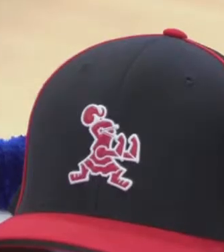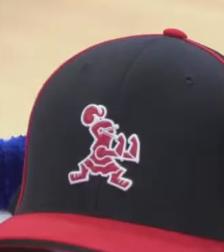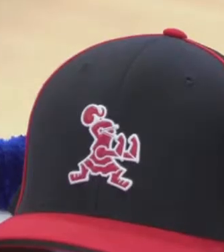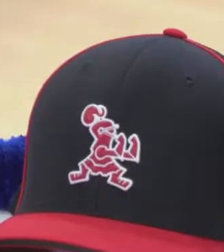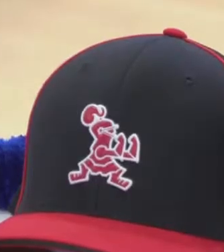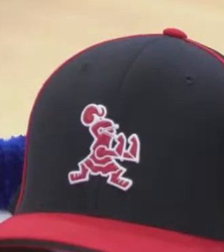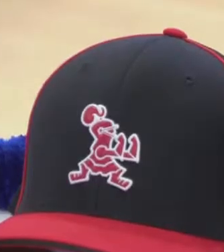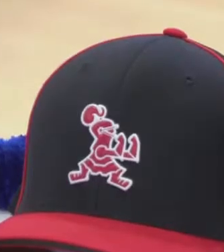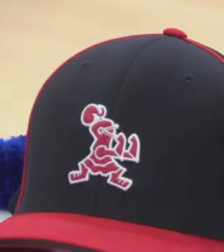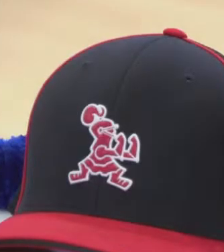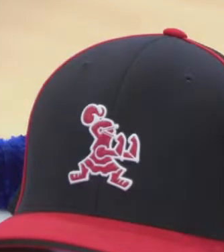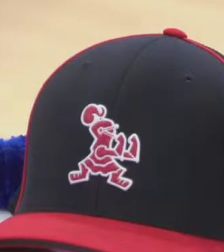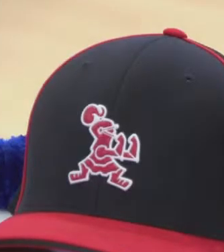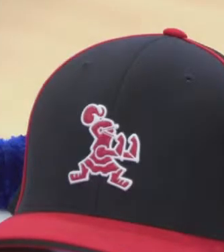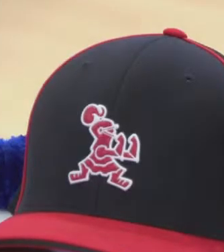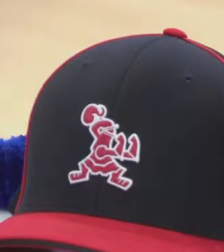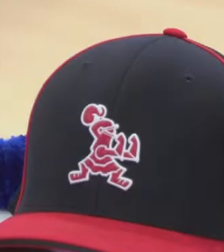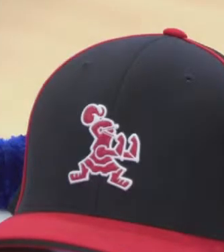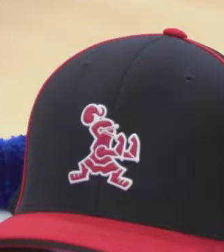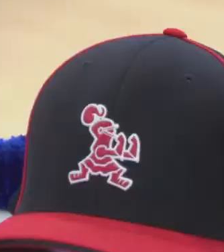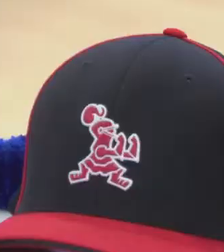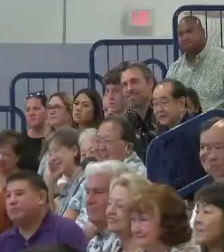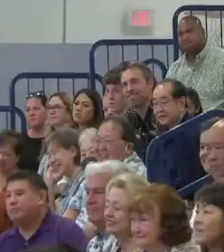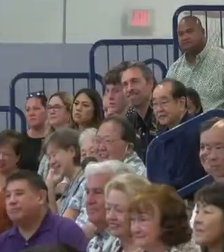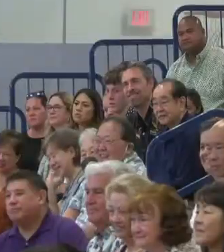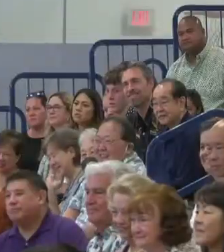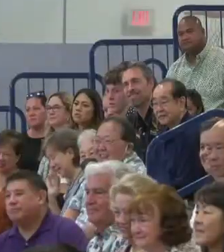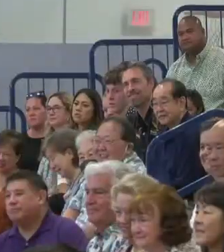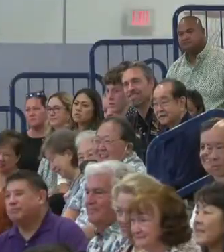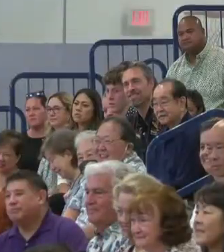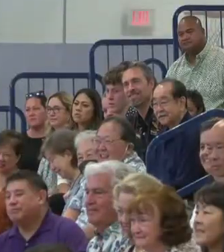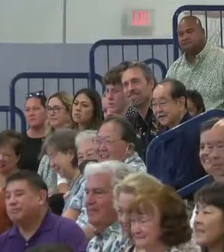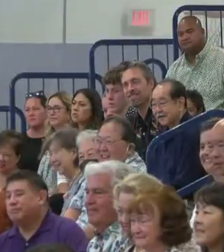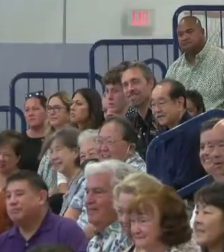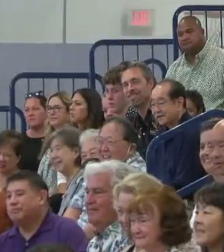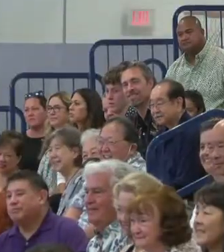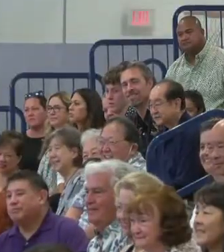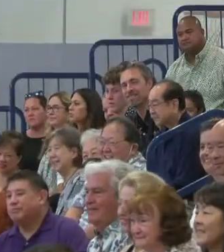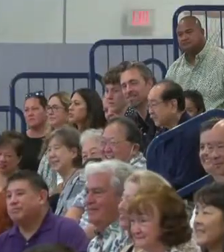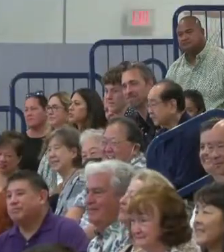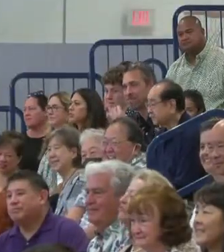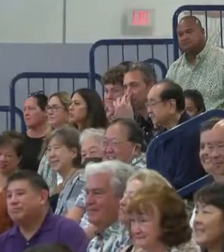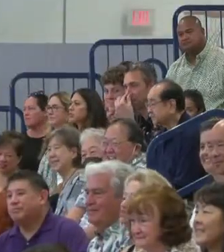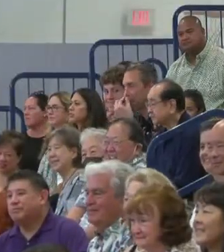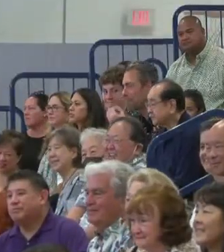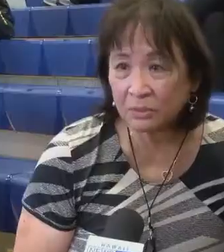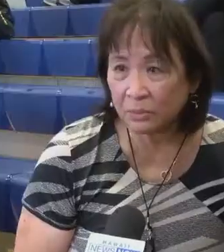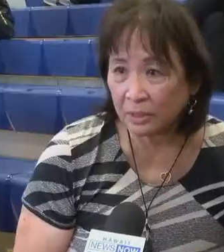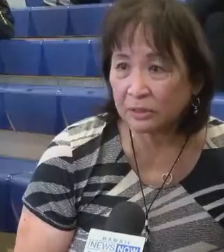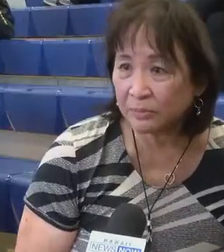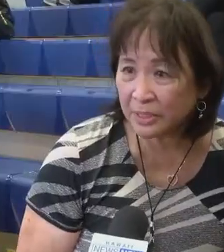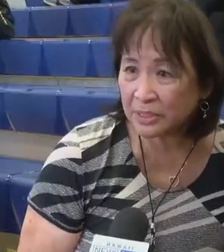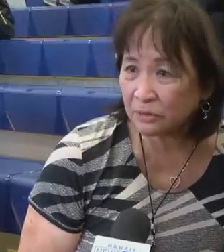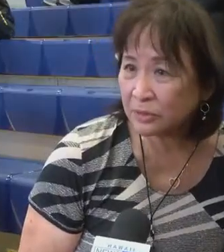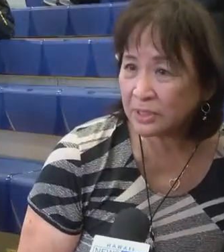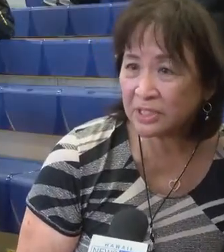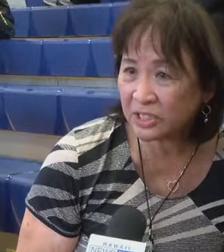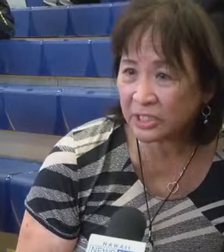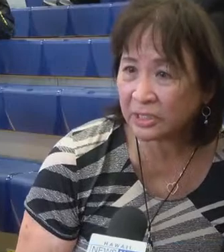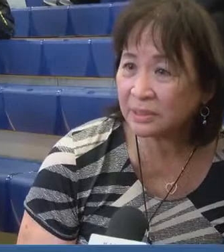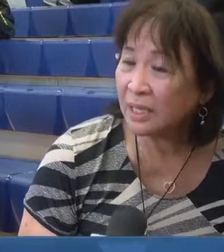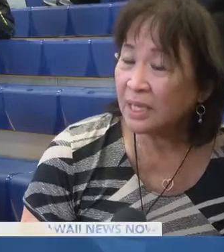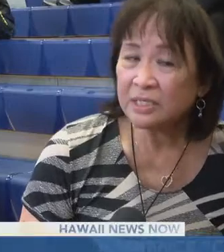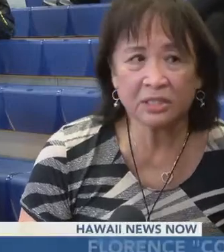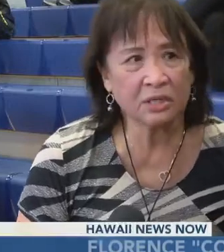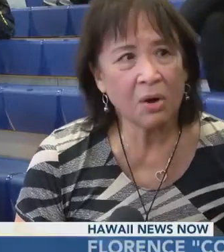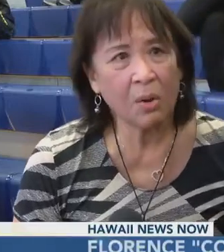Hawaii. This was home. And the people of Hawaii loved him. He was always so welcoming, so